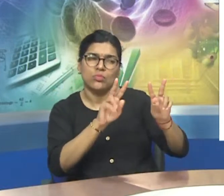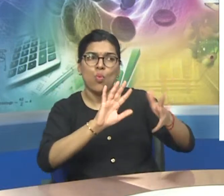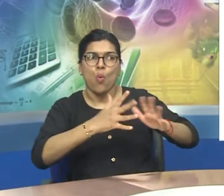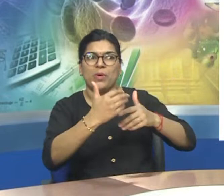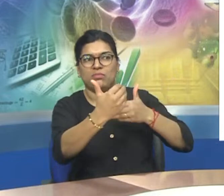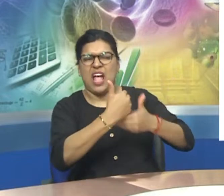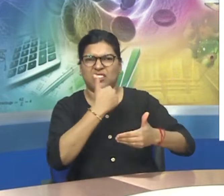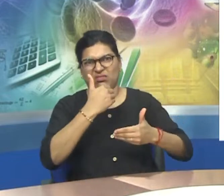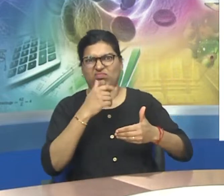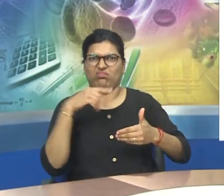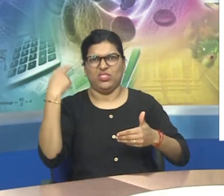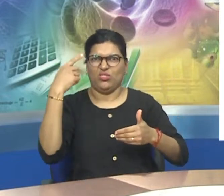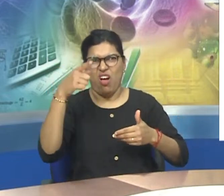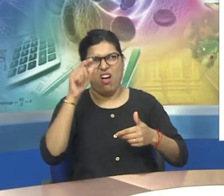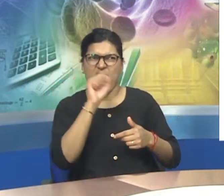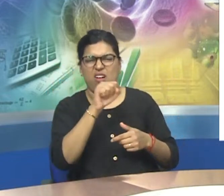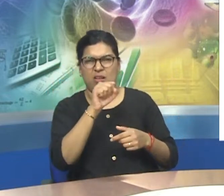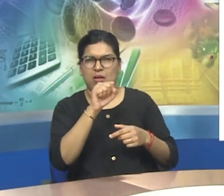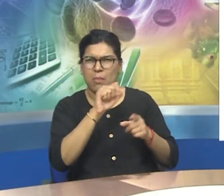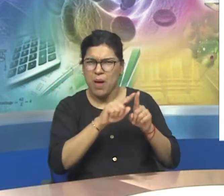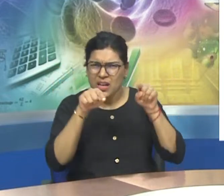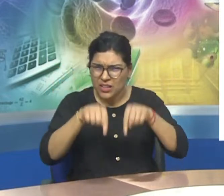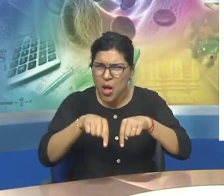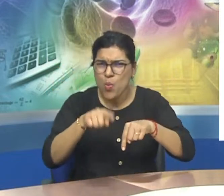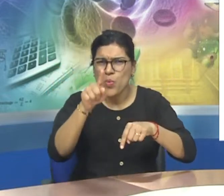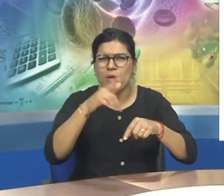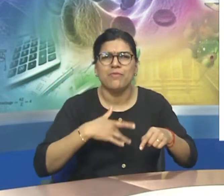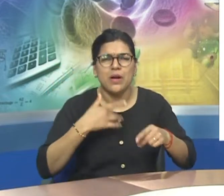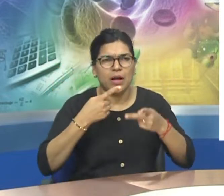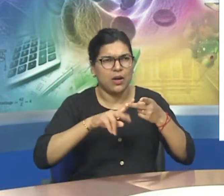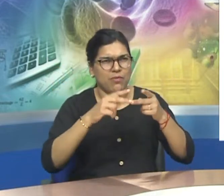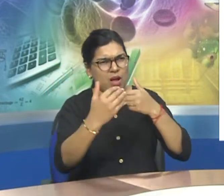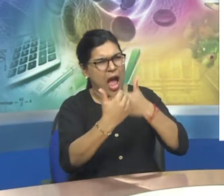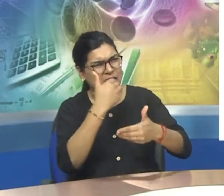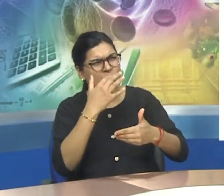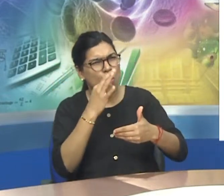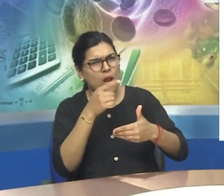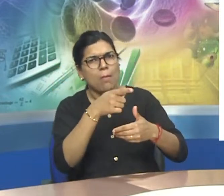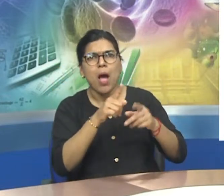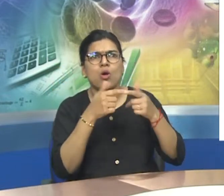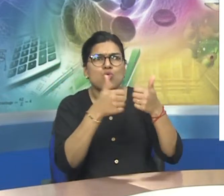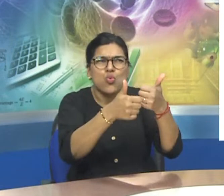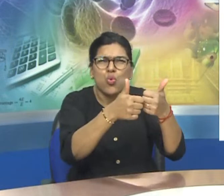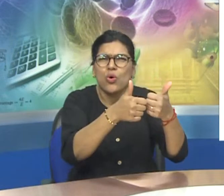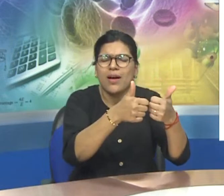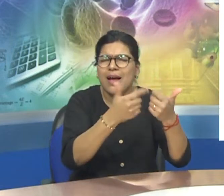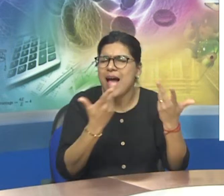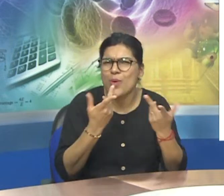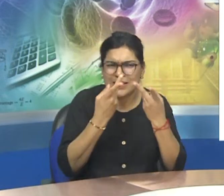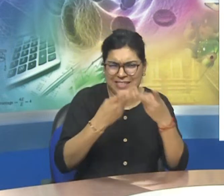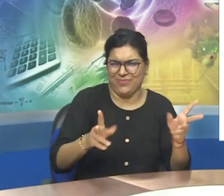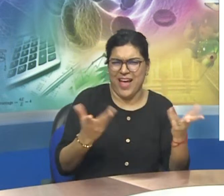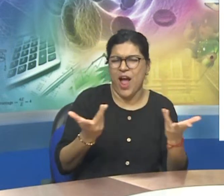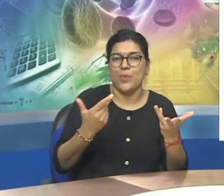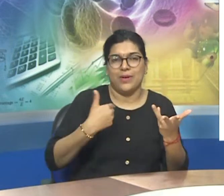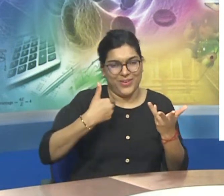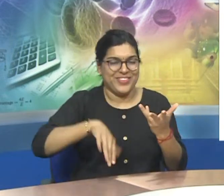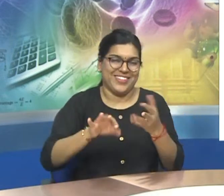our previous slide was correct, or now which we are discussing, is it correct? These are